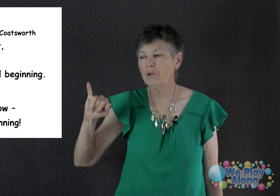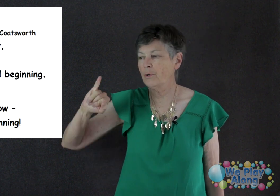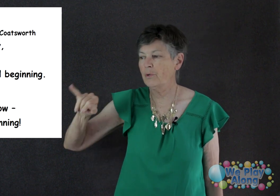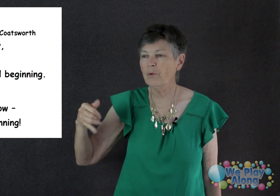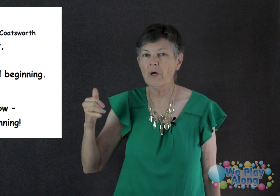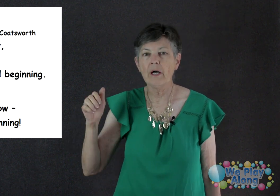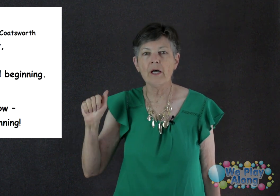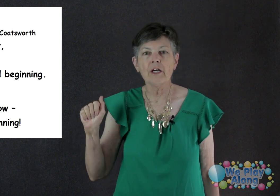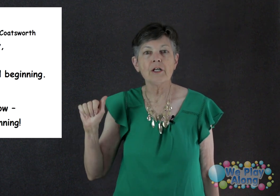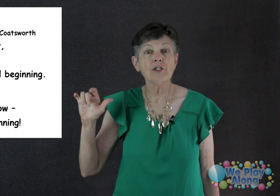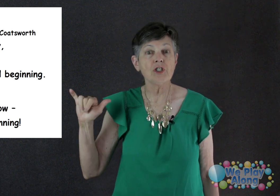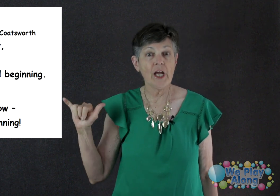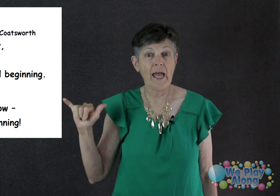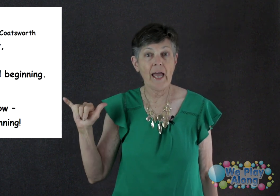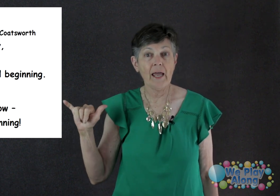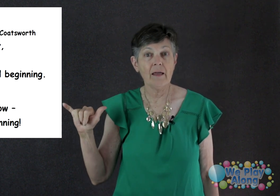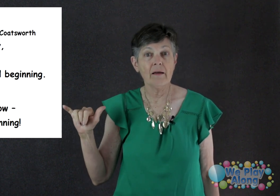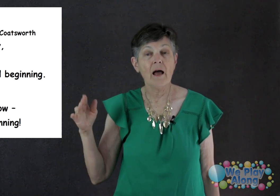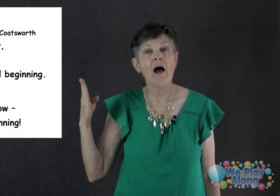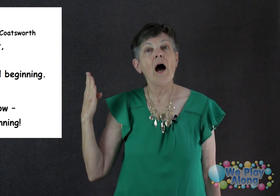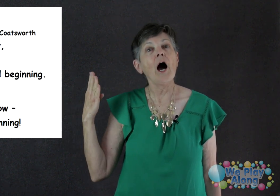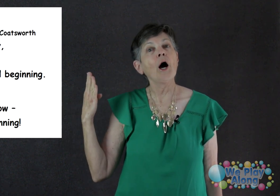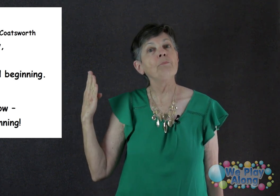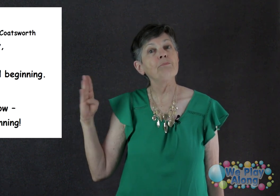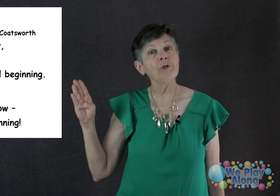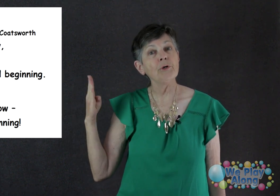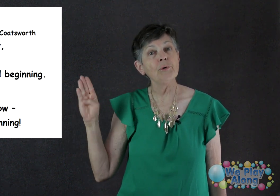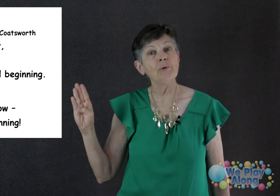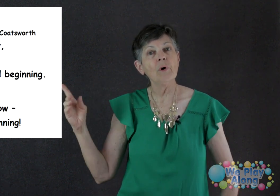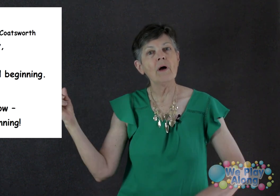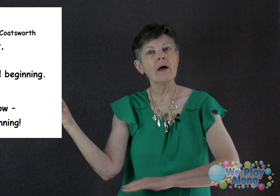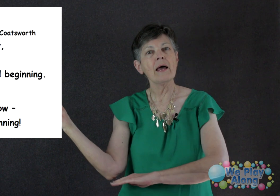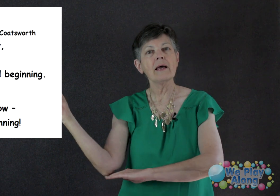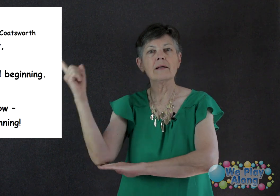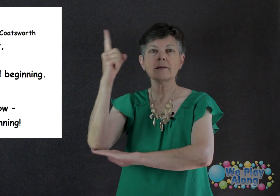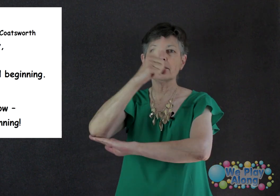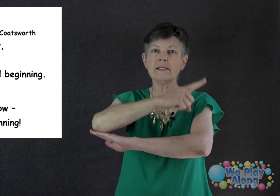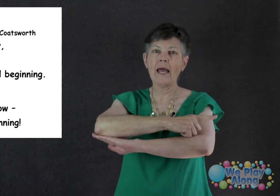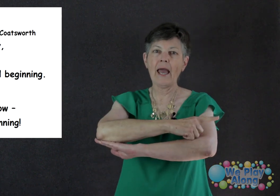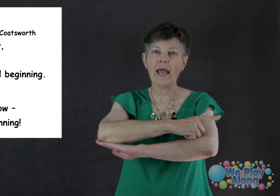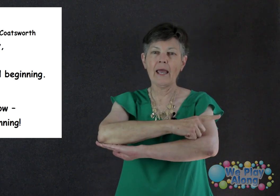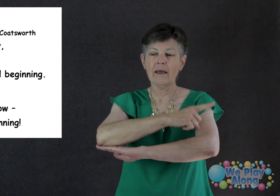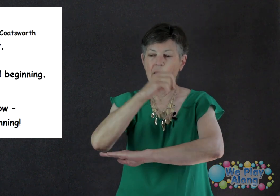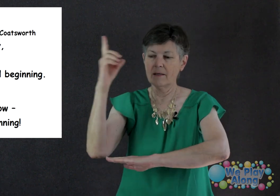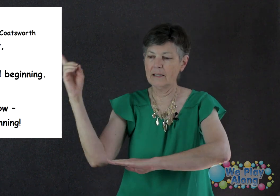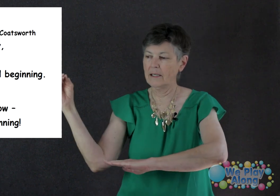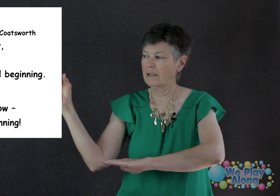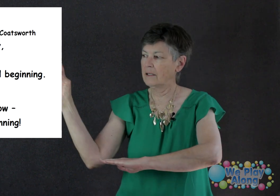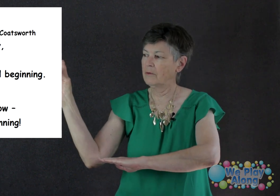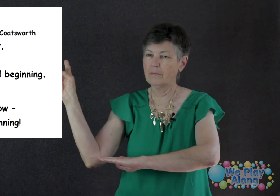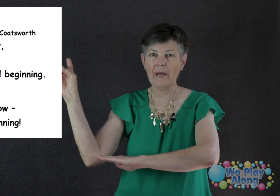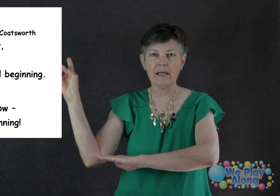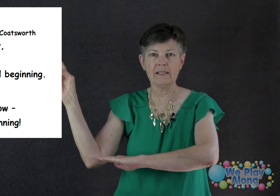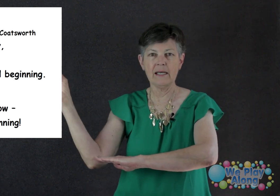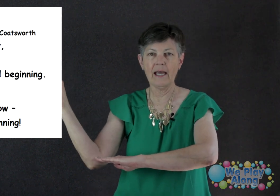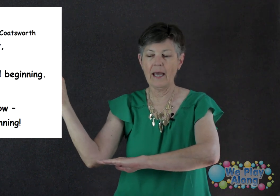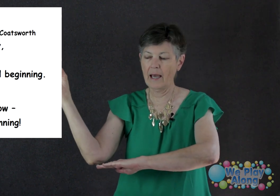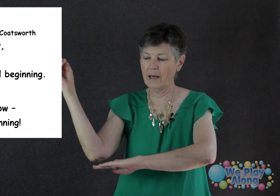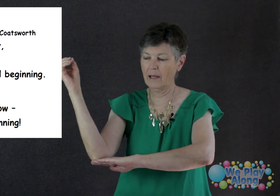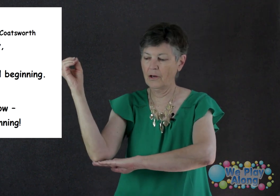blue J, a blue day. Make a D hand, and you're